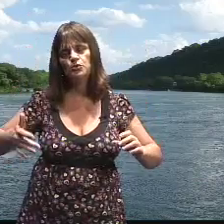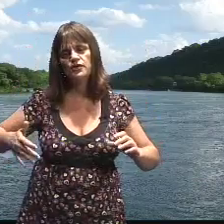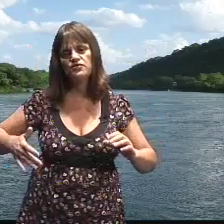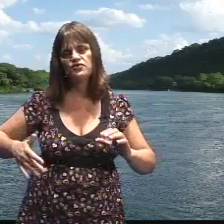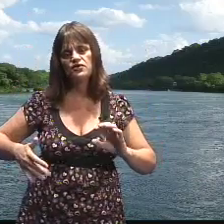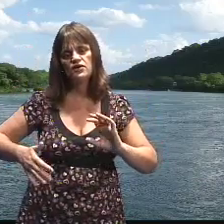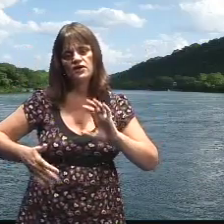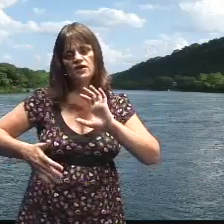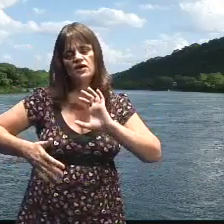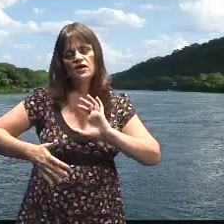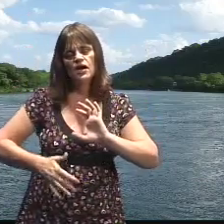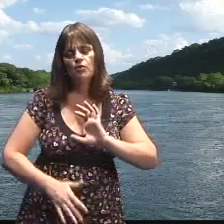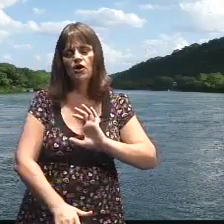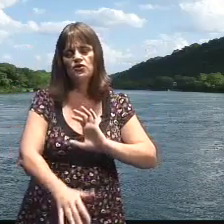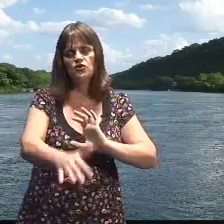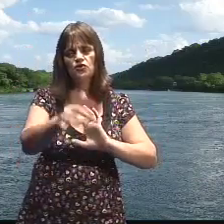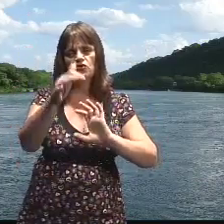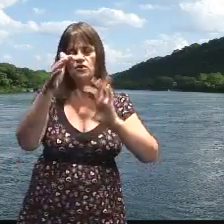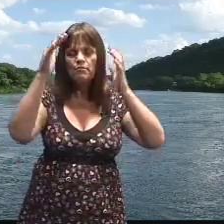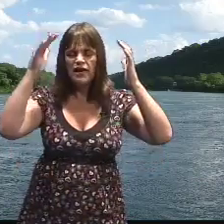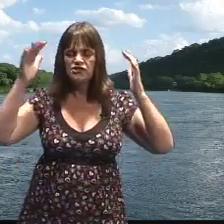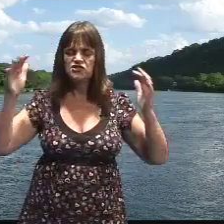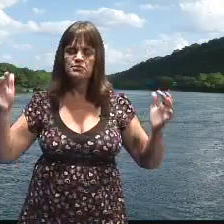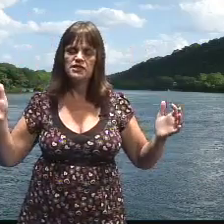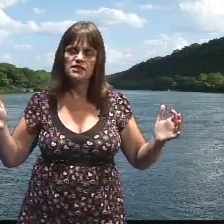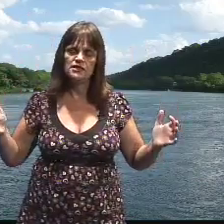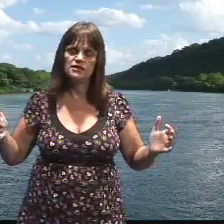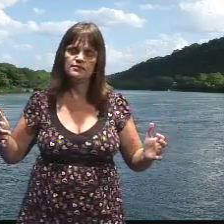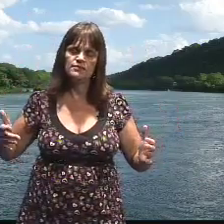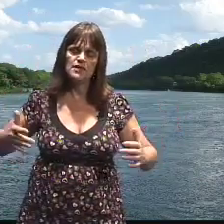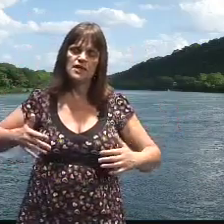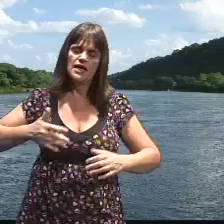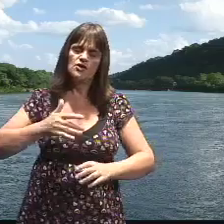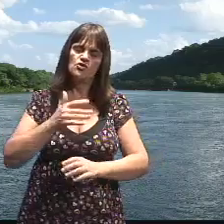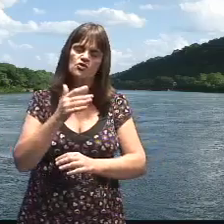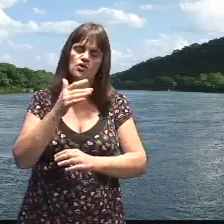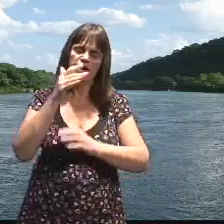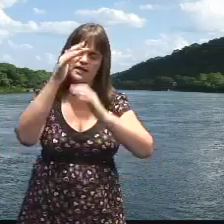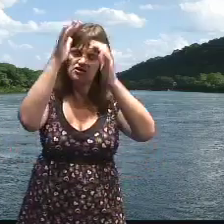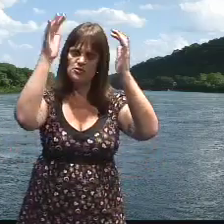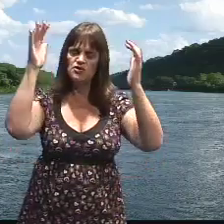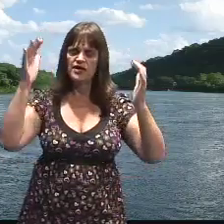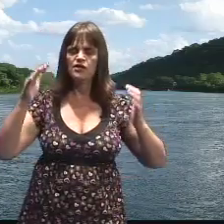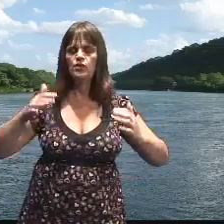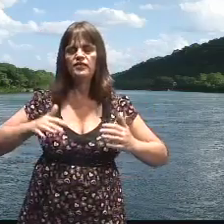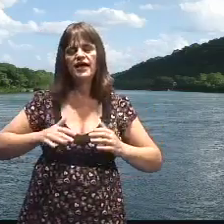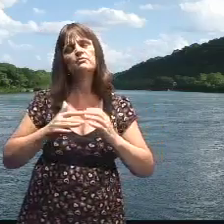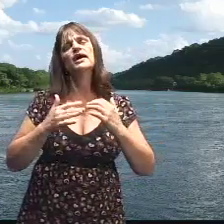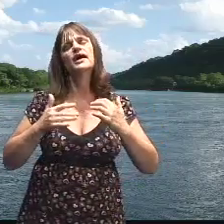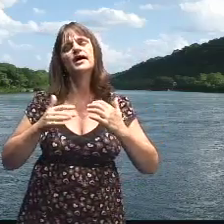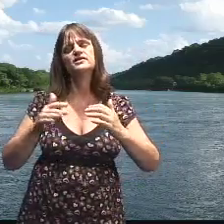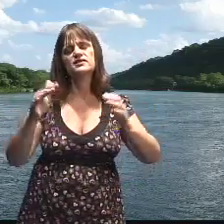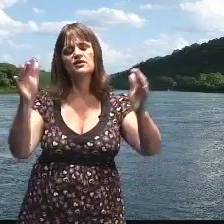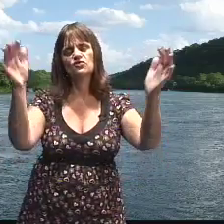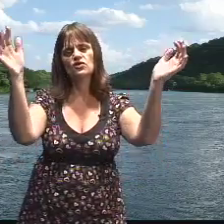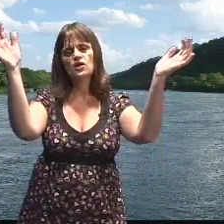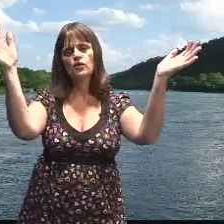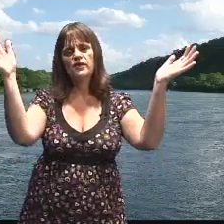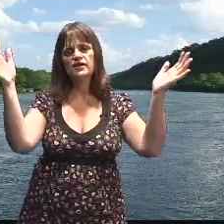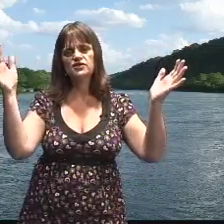with a partner who matches me, who I can communicate with at my highest level with his or